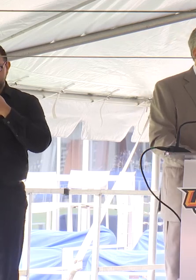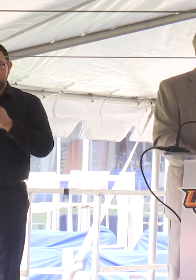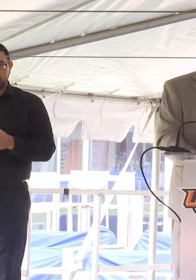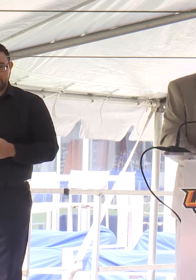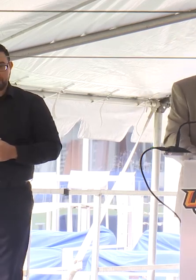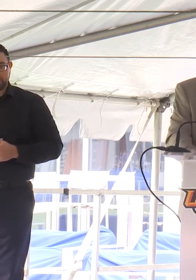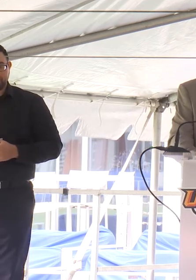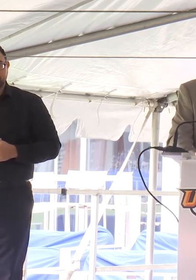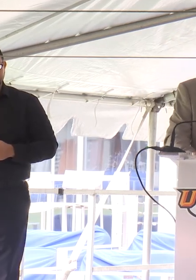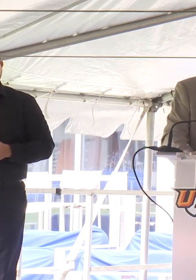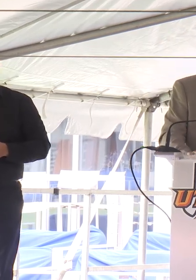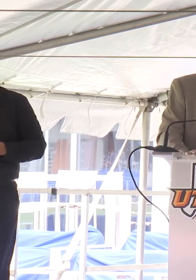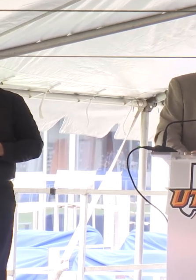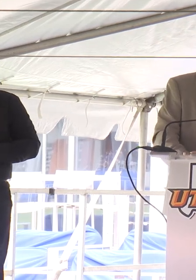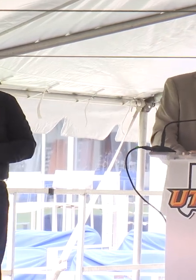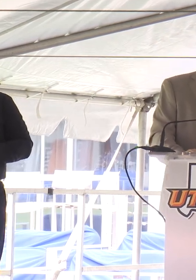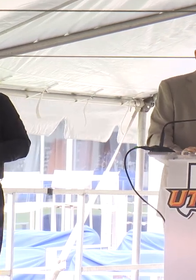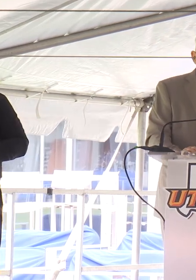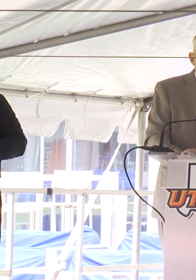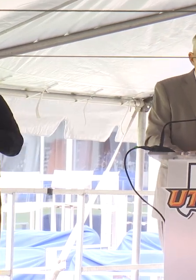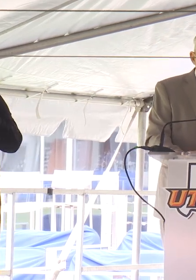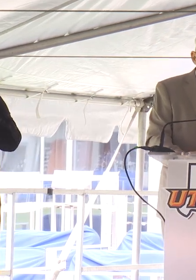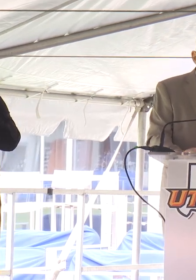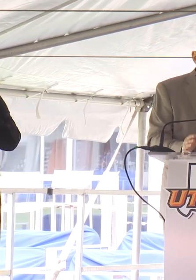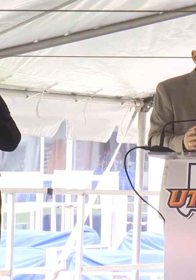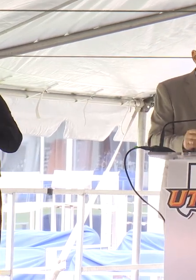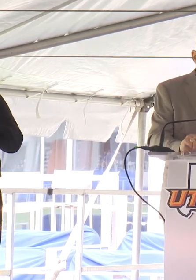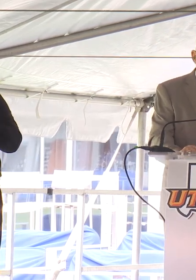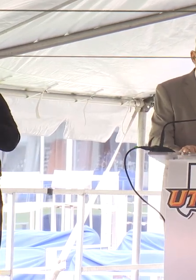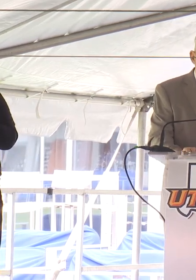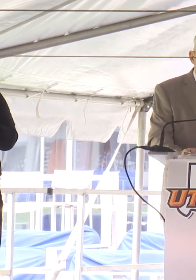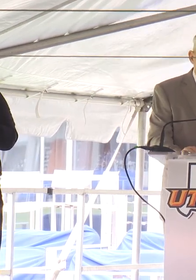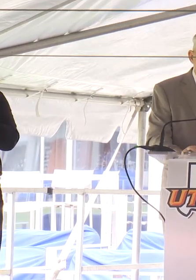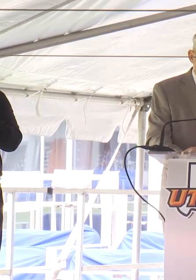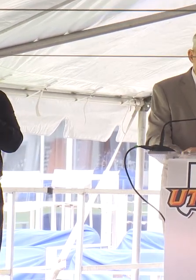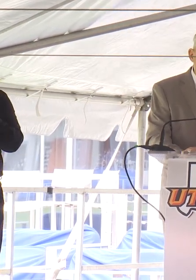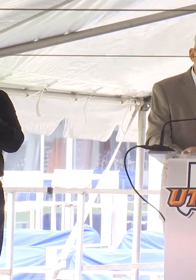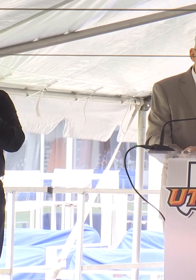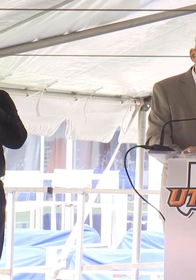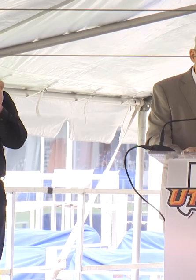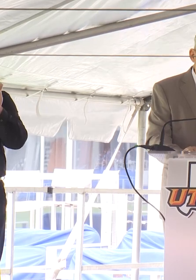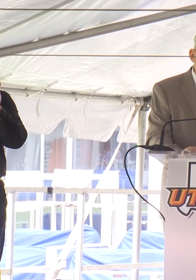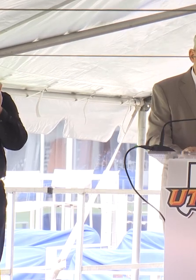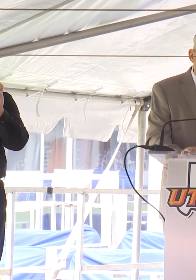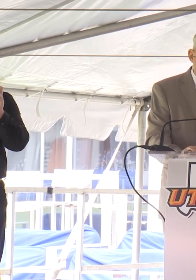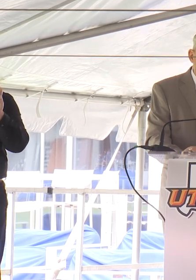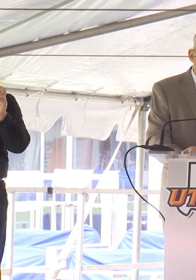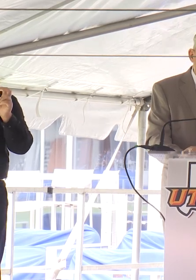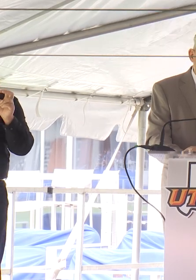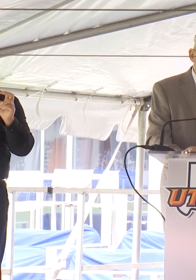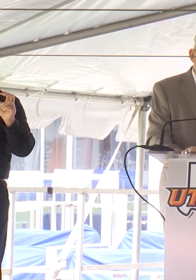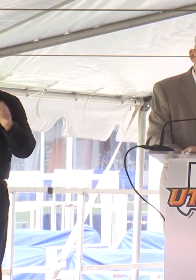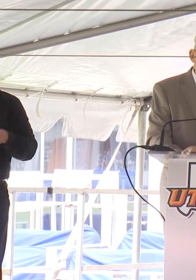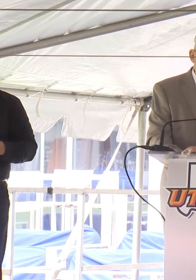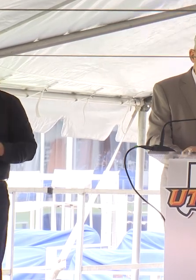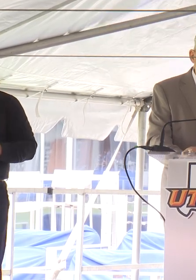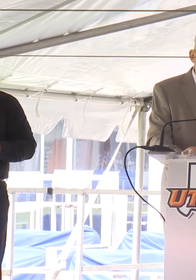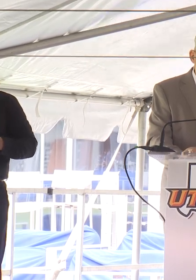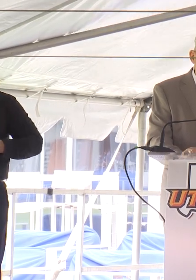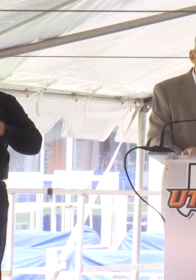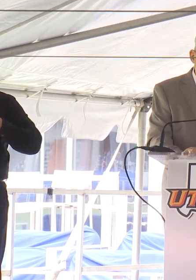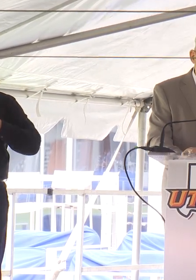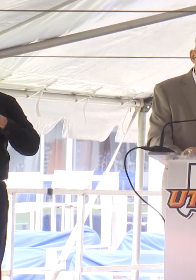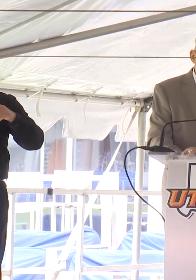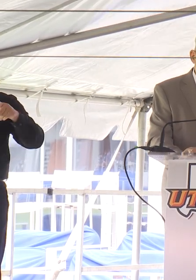All right, perfect. But I was reading an article yesterday in a paper, and a quote in there was that a gentleman said, I have one life and